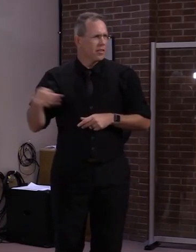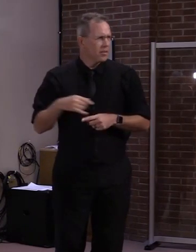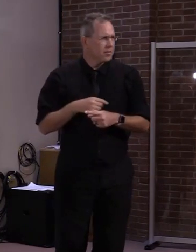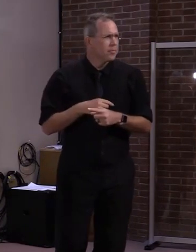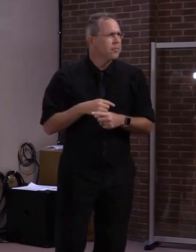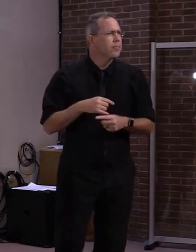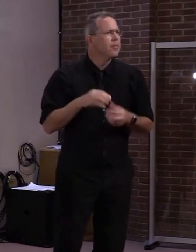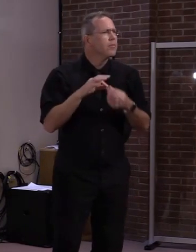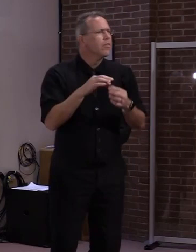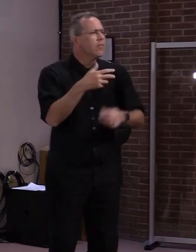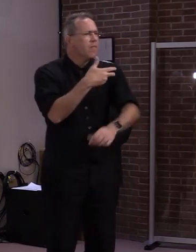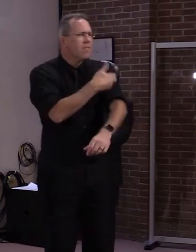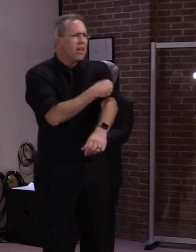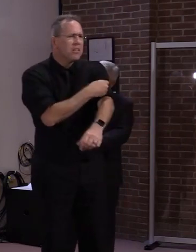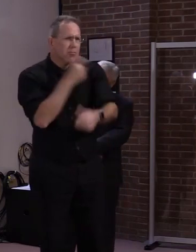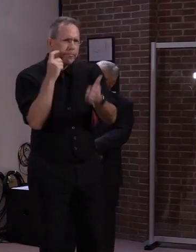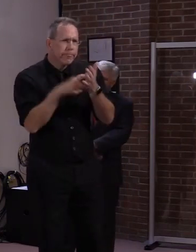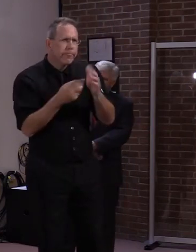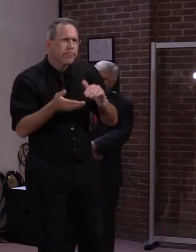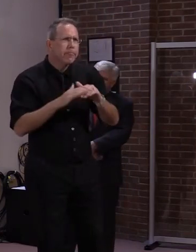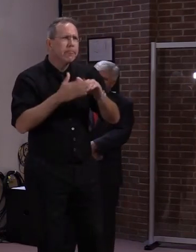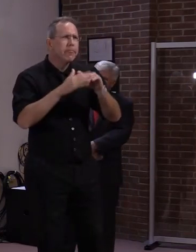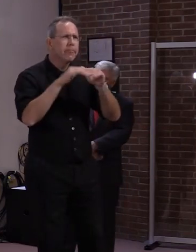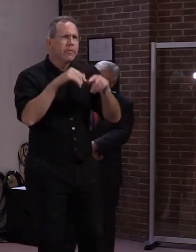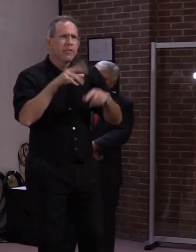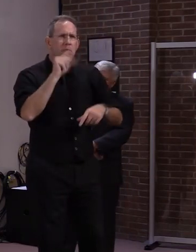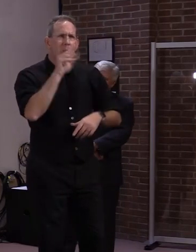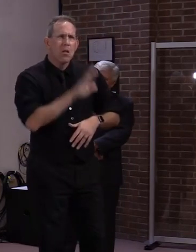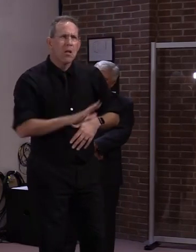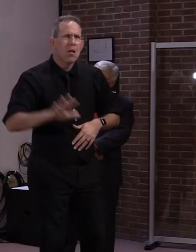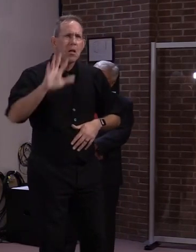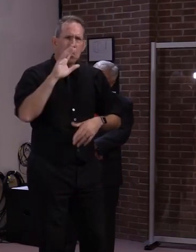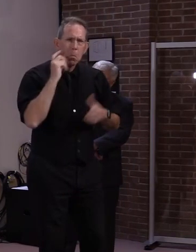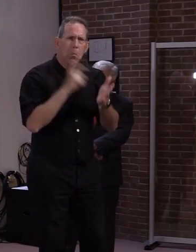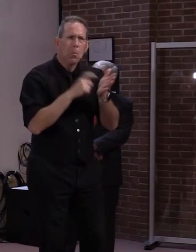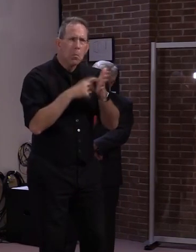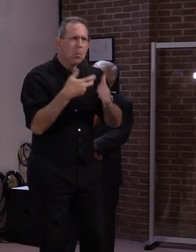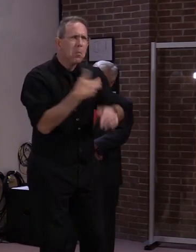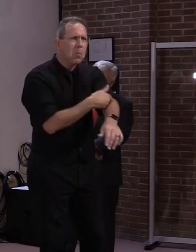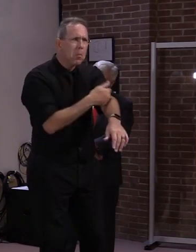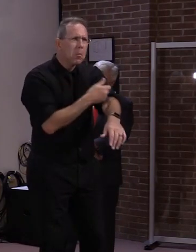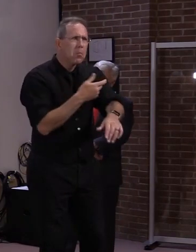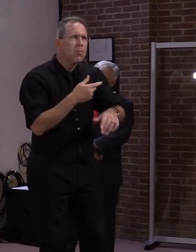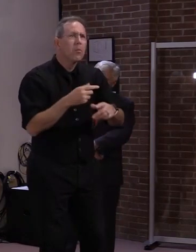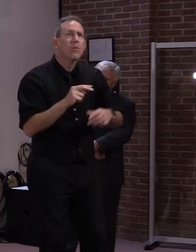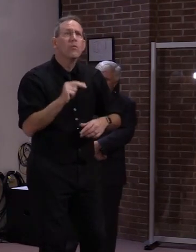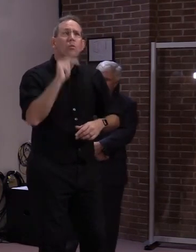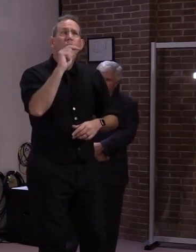are you seeing that in all regions of the state and in particular in the northeast kingdom